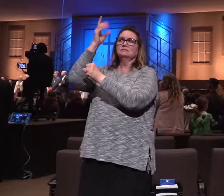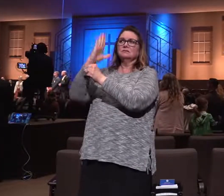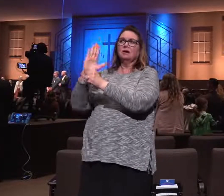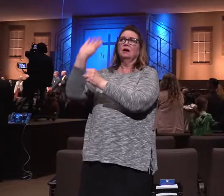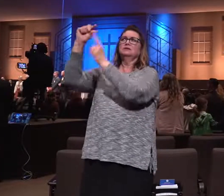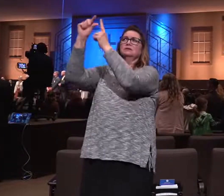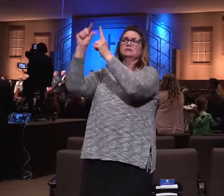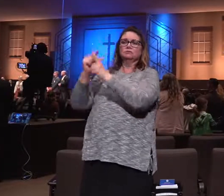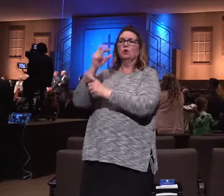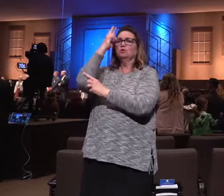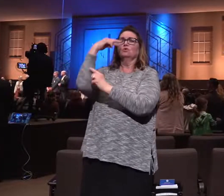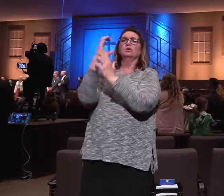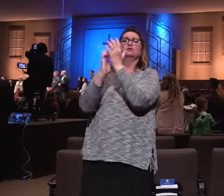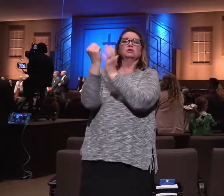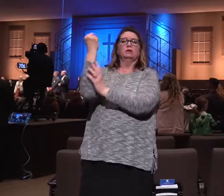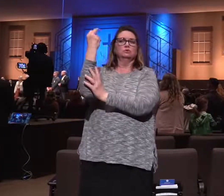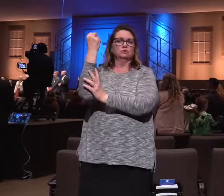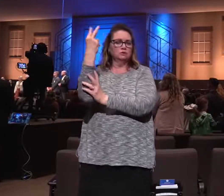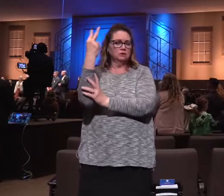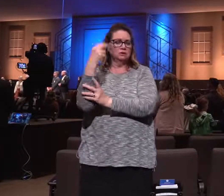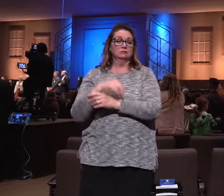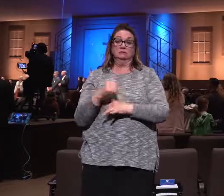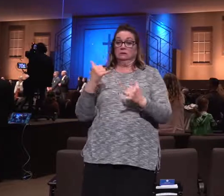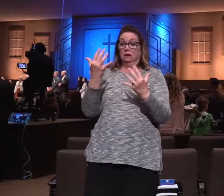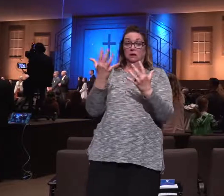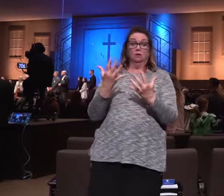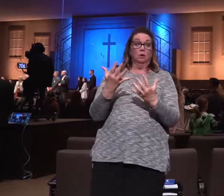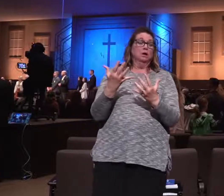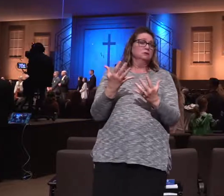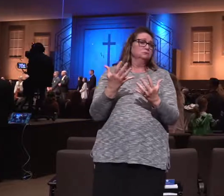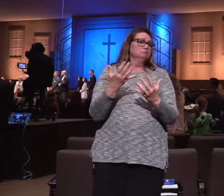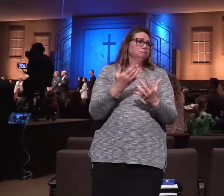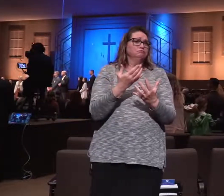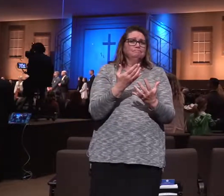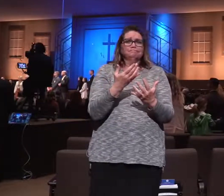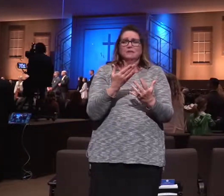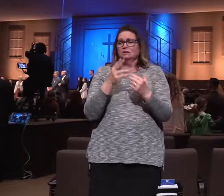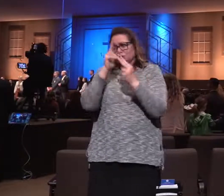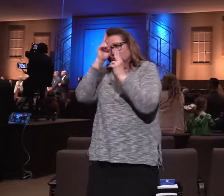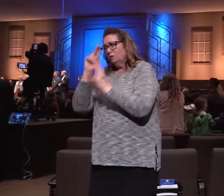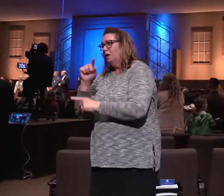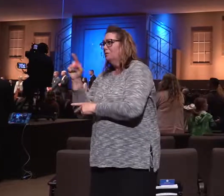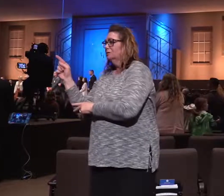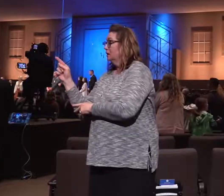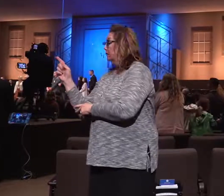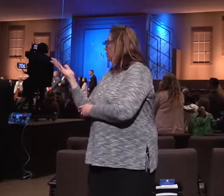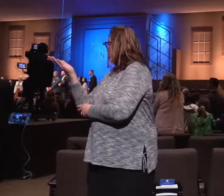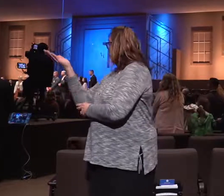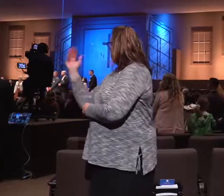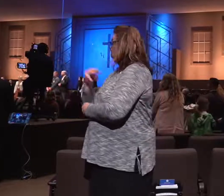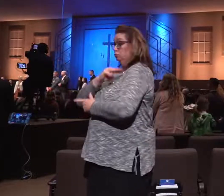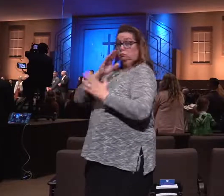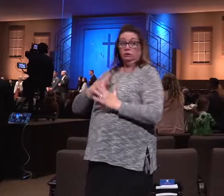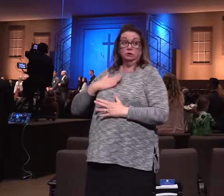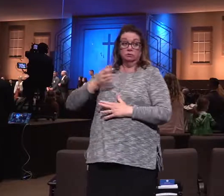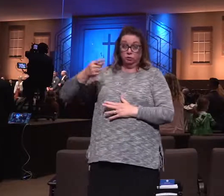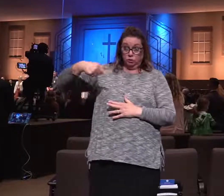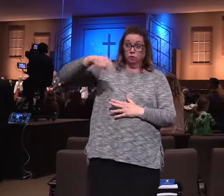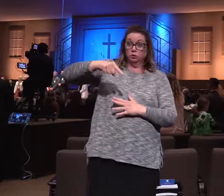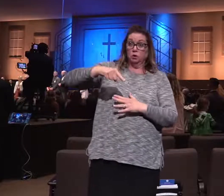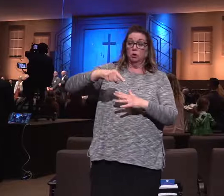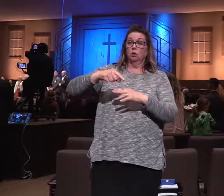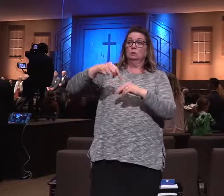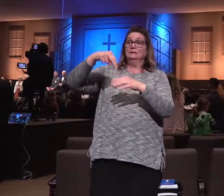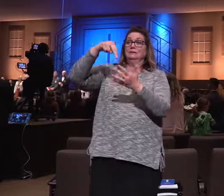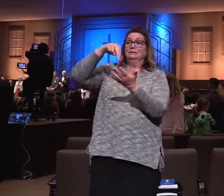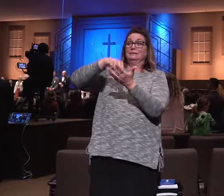them and we honor them. And I'm going to ask you, if you would, to find your tables in the back one more time, because this is maybe our last chance this